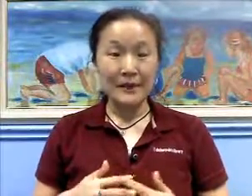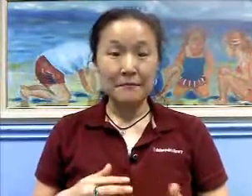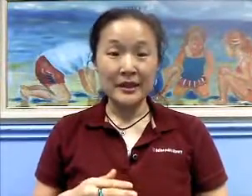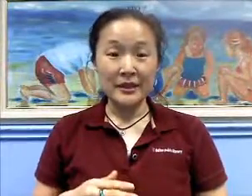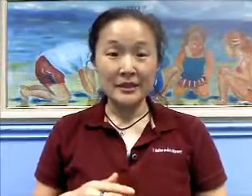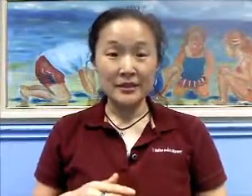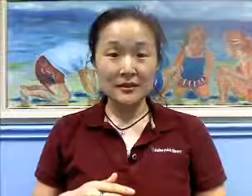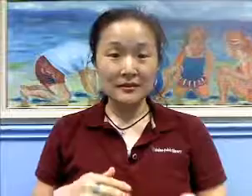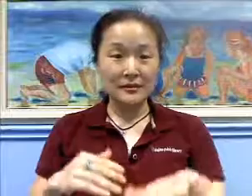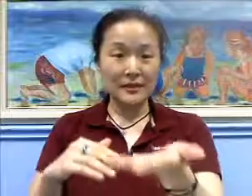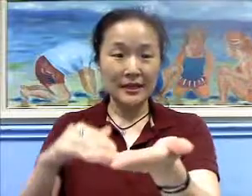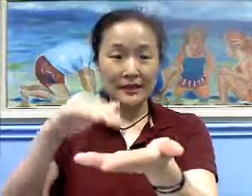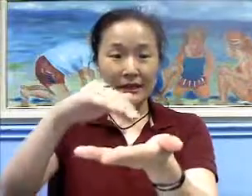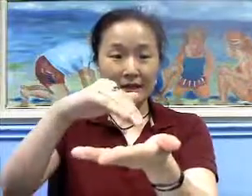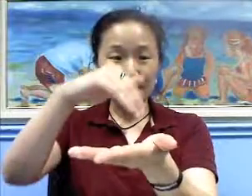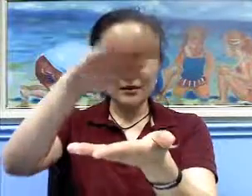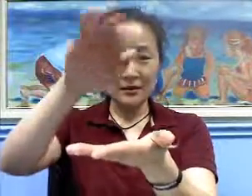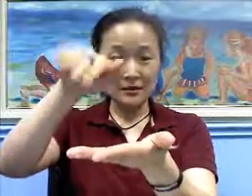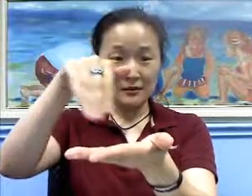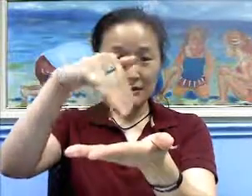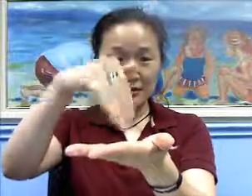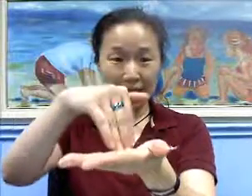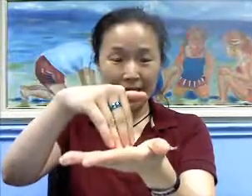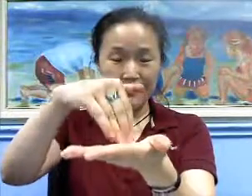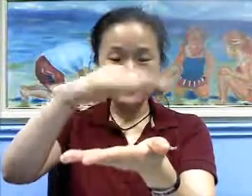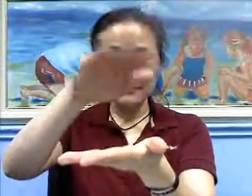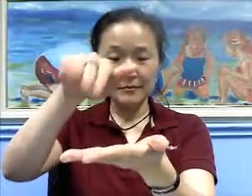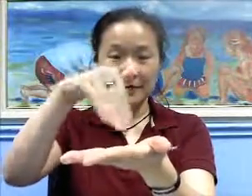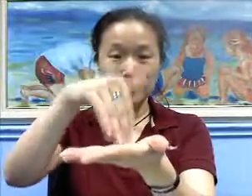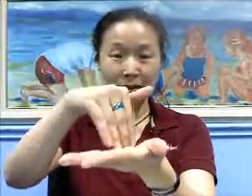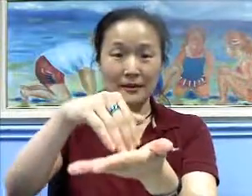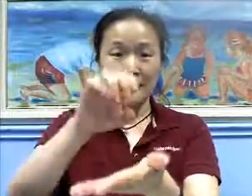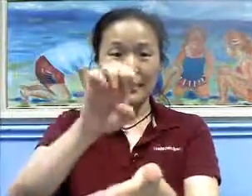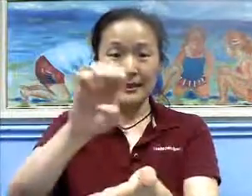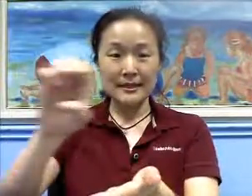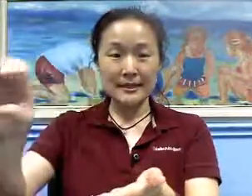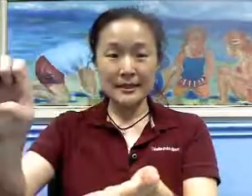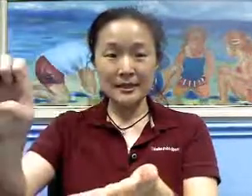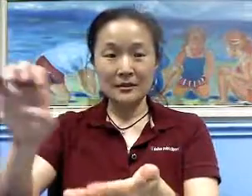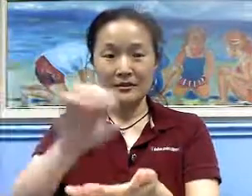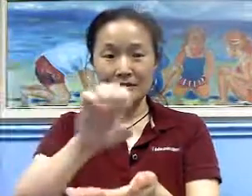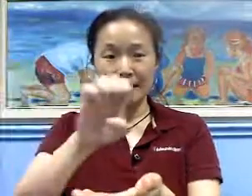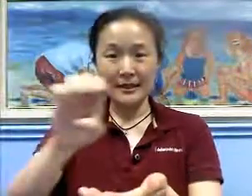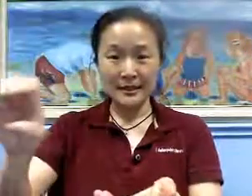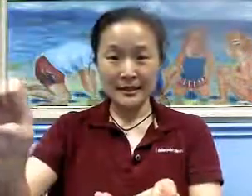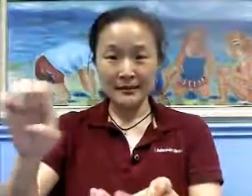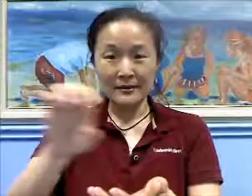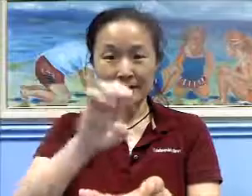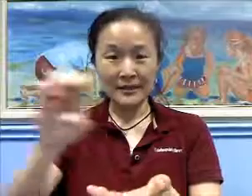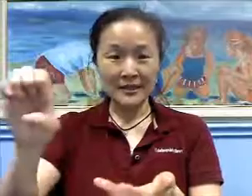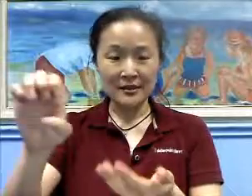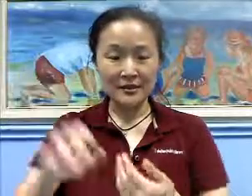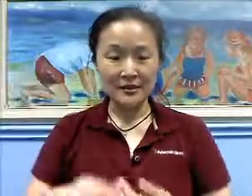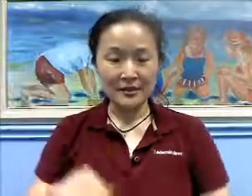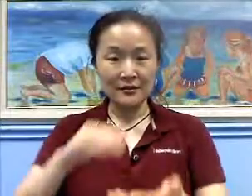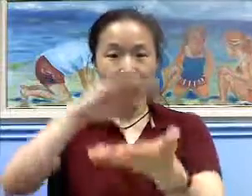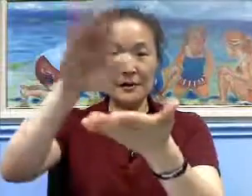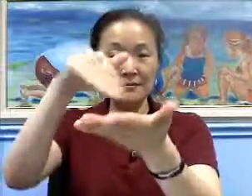have Middle Eastern. Take your hand and a circle like here, Middle Eastern, E, Eastern. So